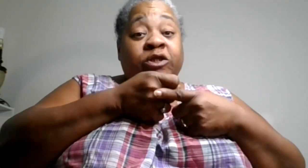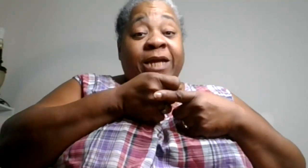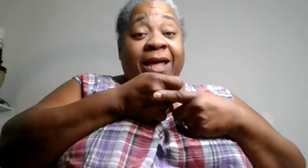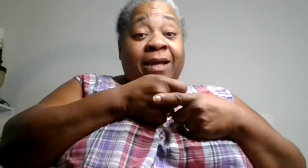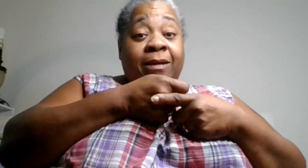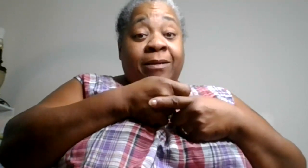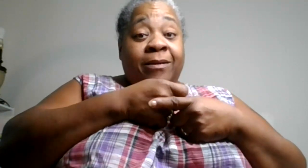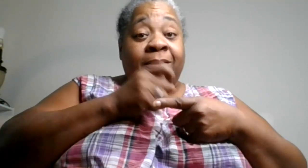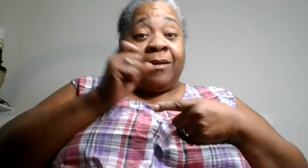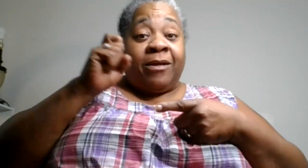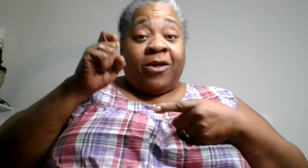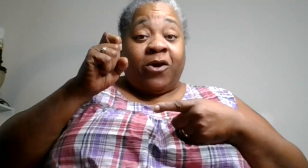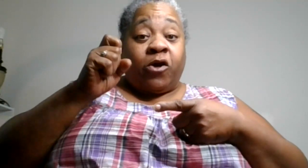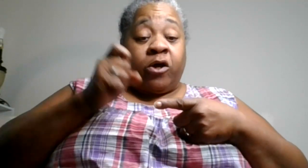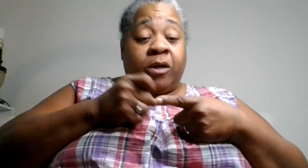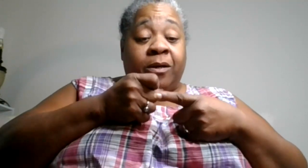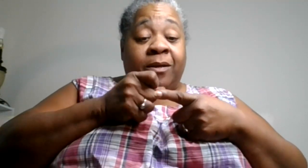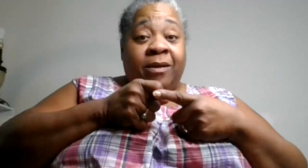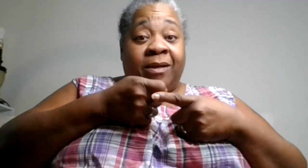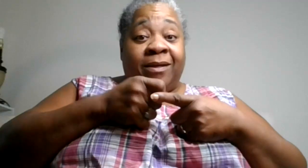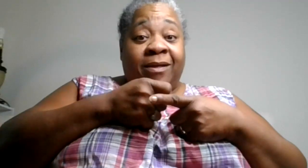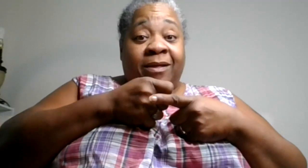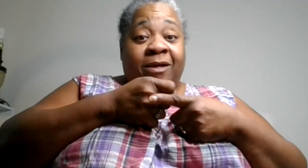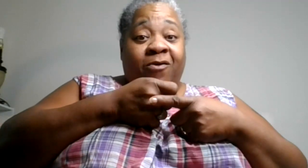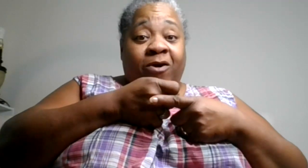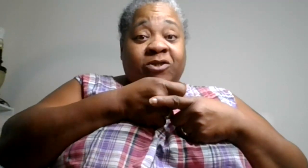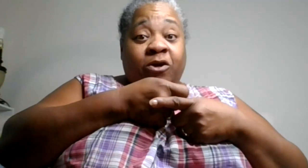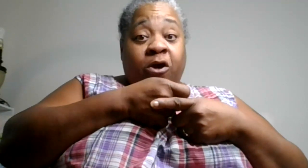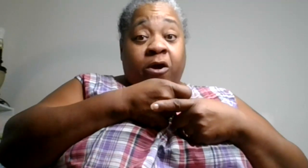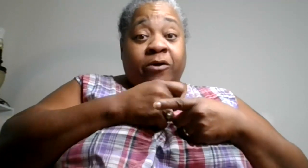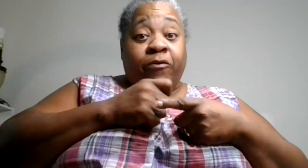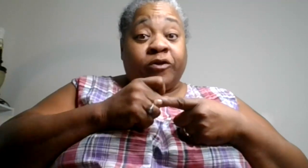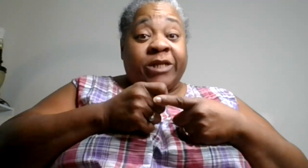Crochet. Your hook across your yarn. Crochet.